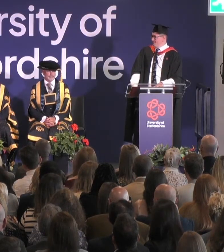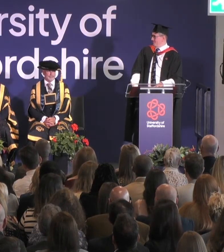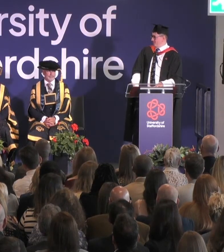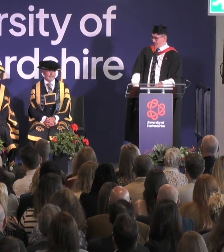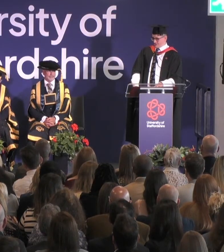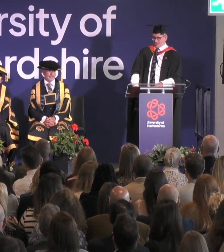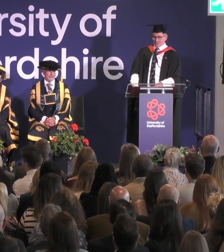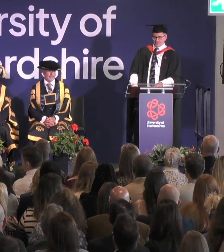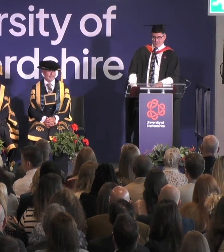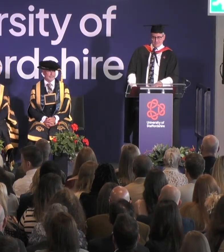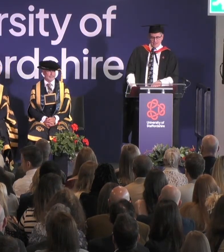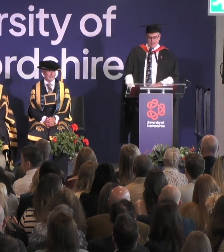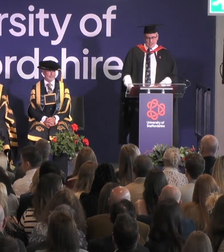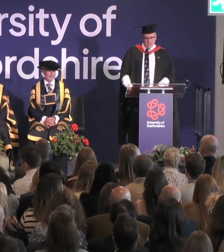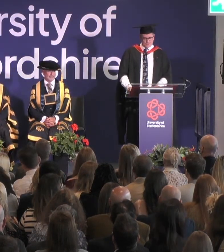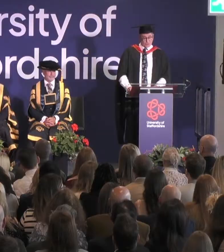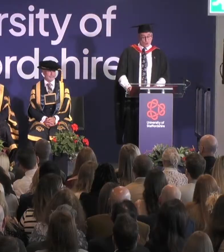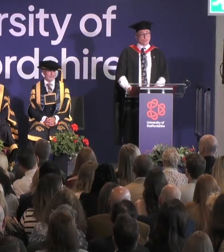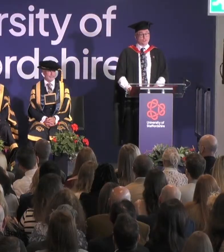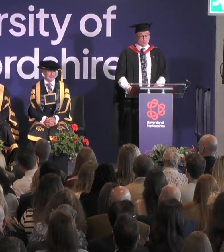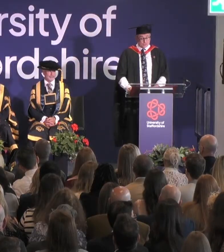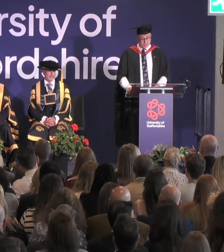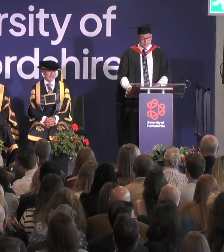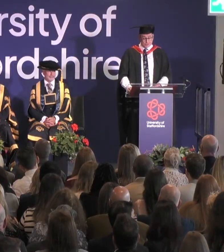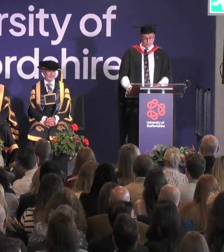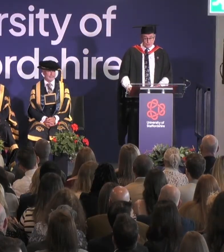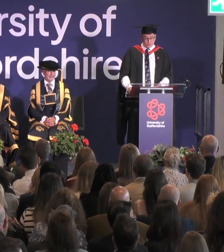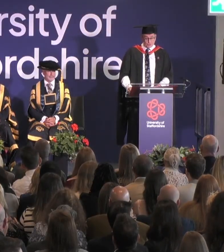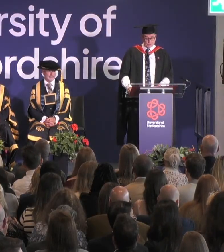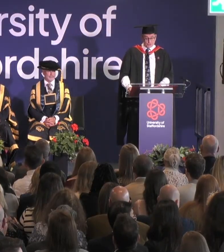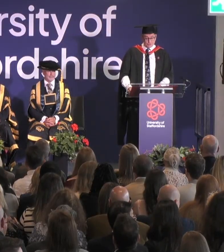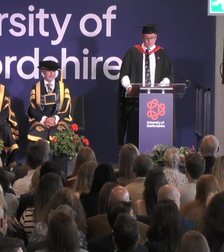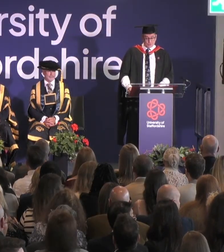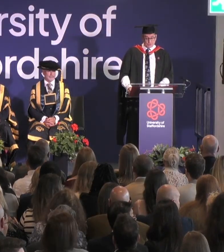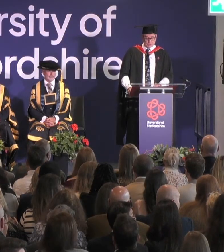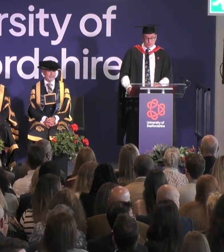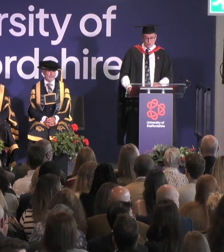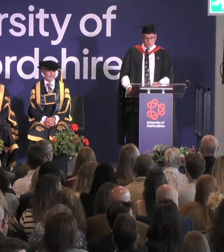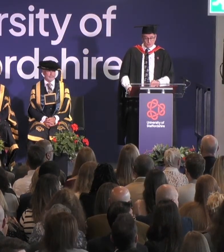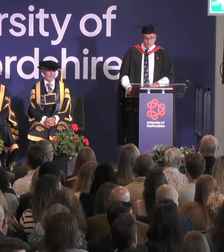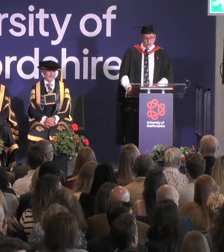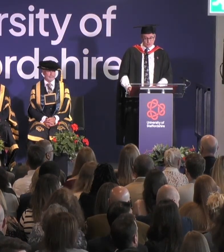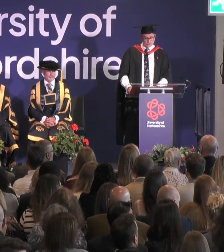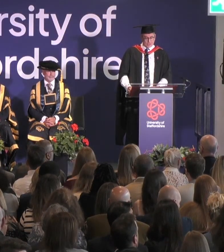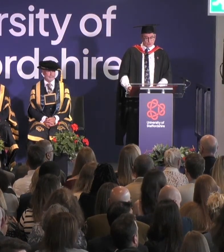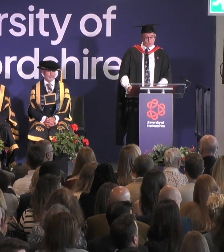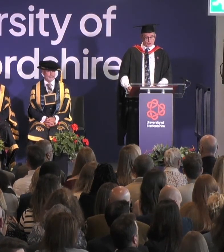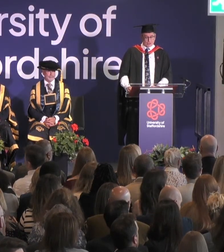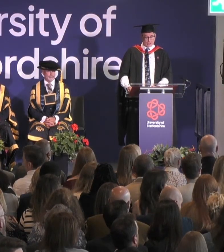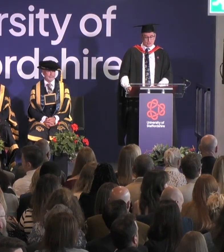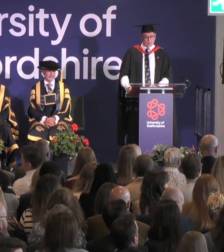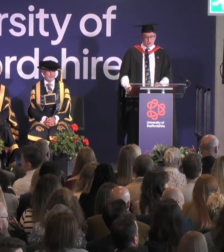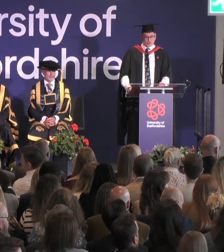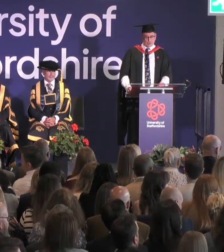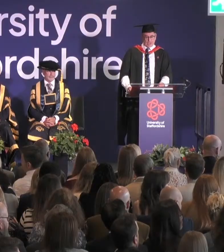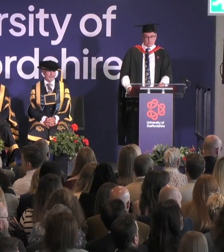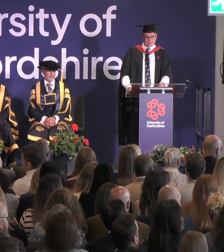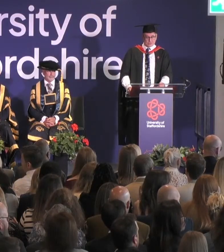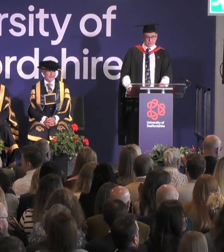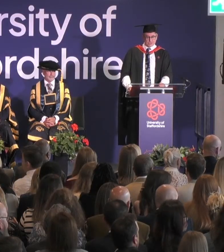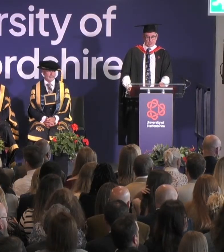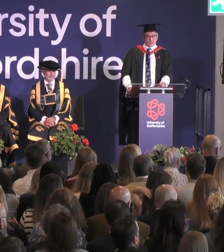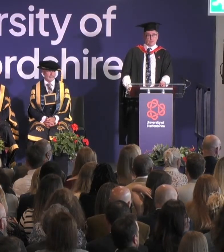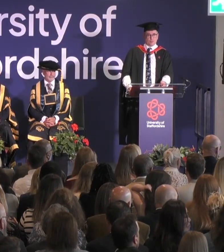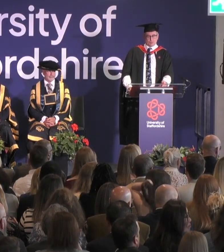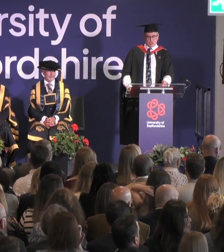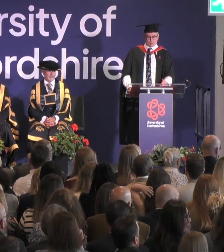Chancellor, Vice-Chancellor, I have the honour to present to you those students within the School of Digital Technology, Innovation and